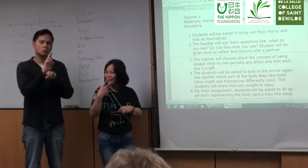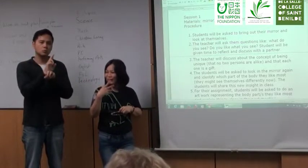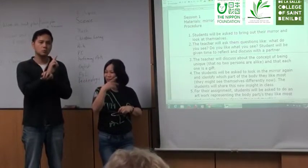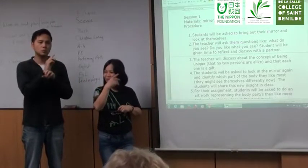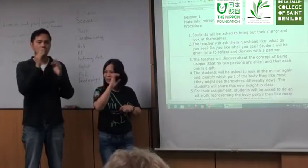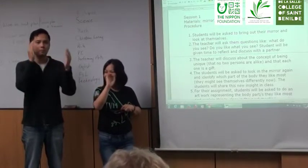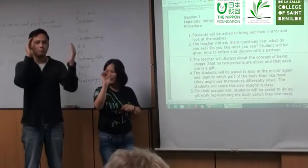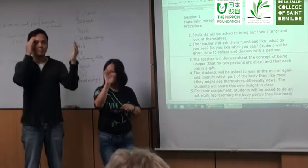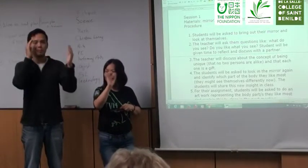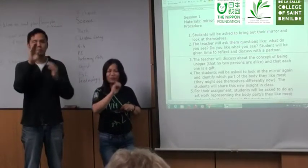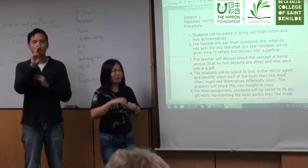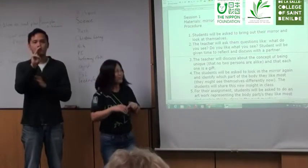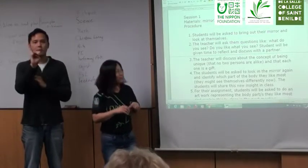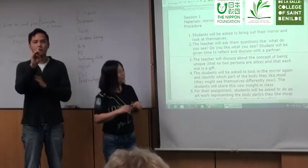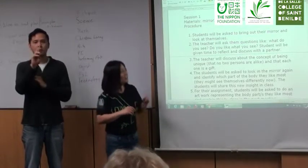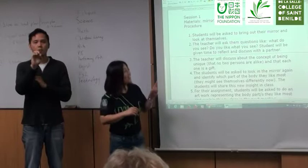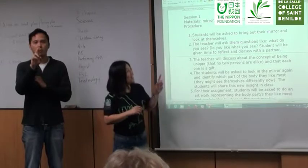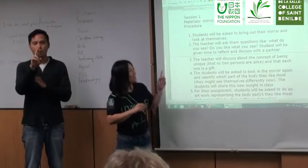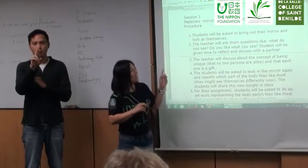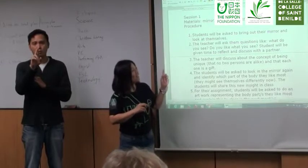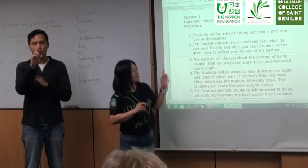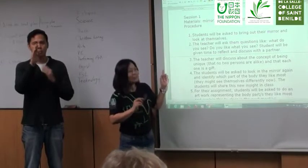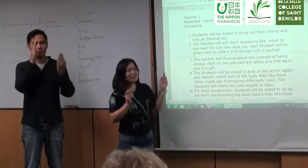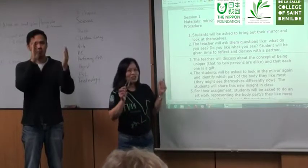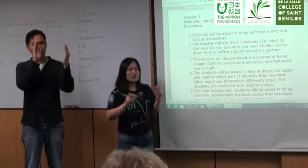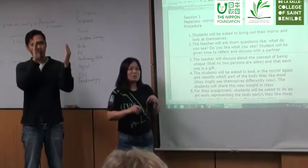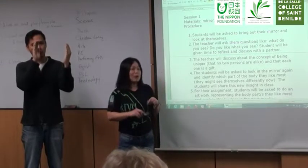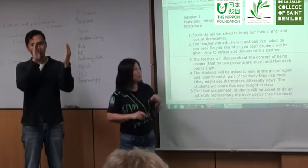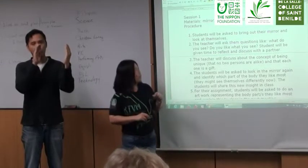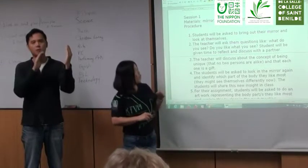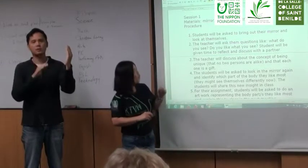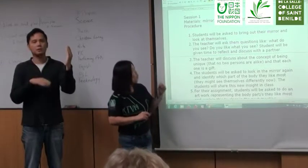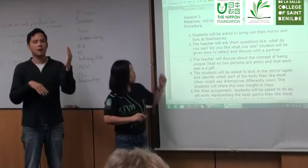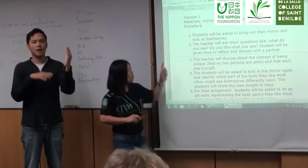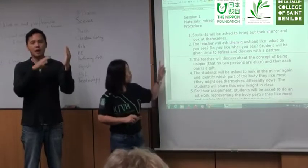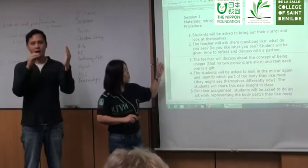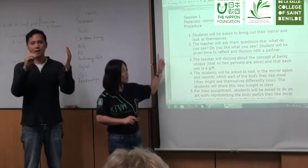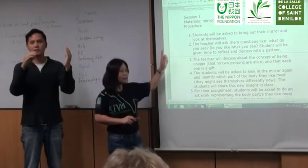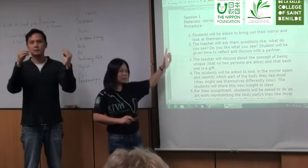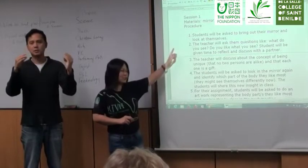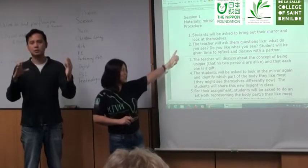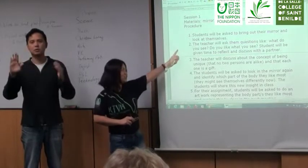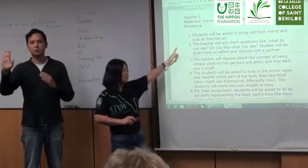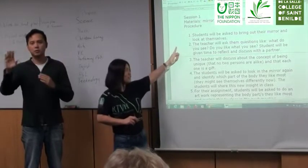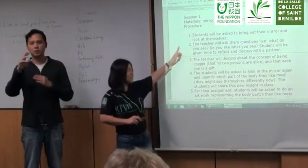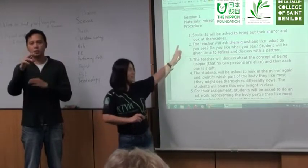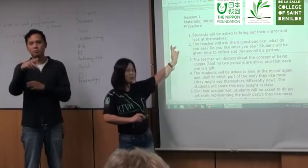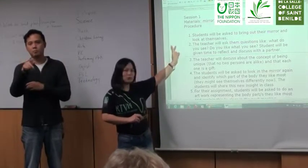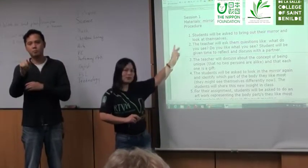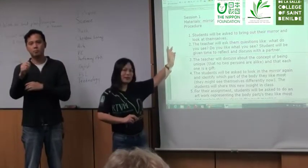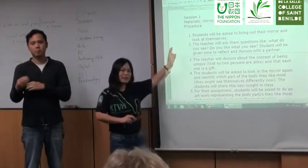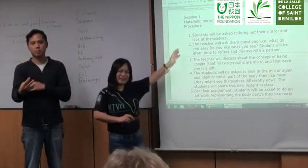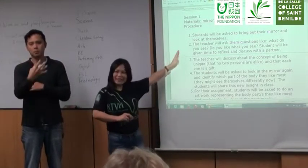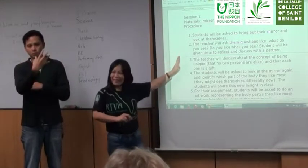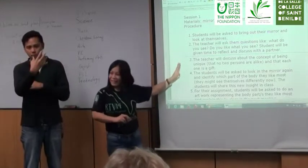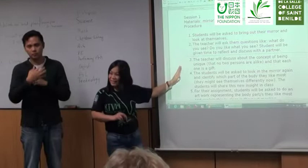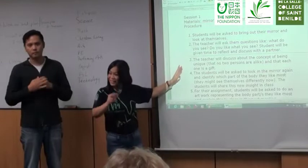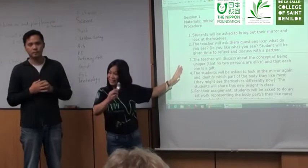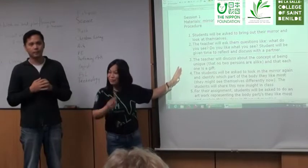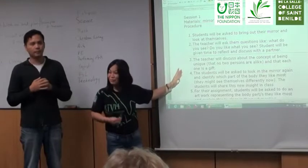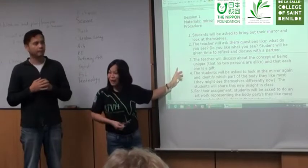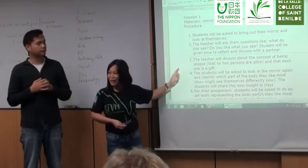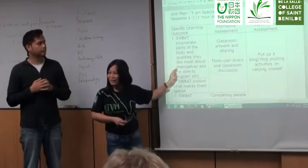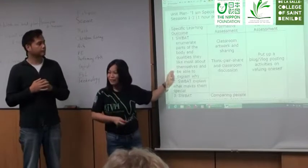has their own mirror and the teacher's PowerPoint. So our procedure is the student,